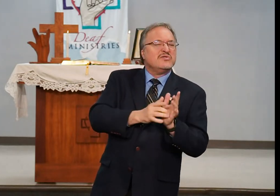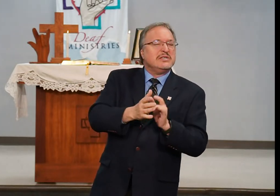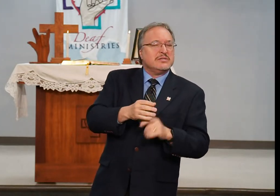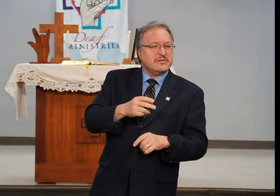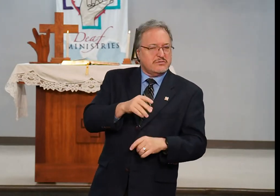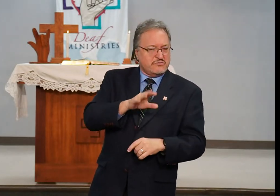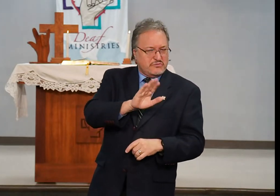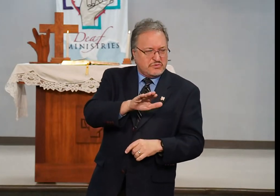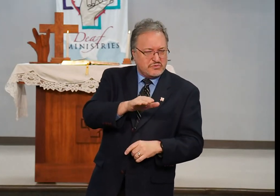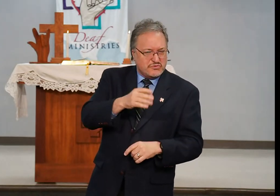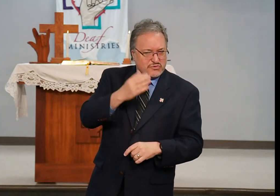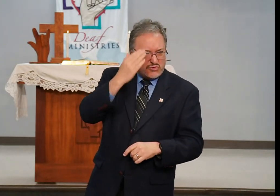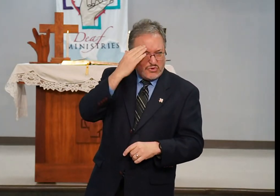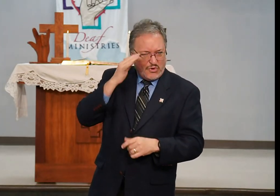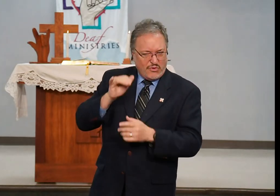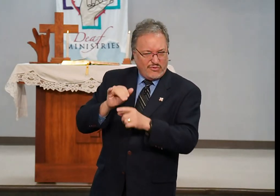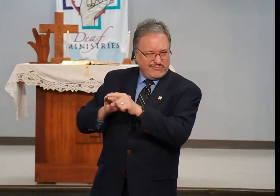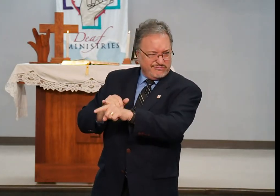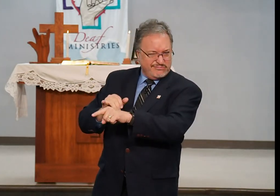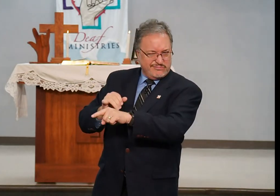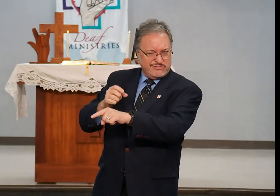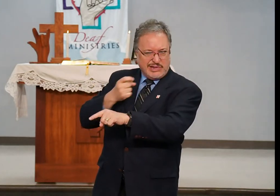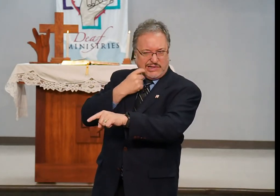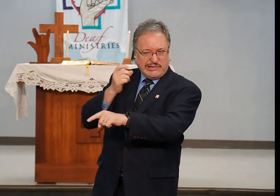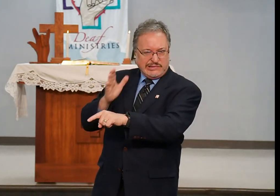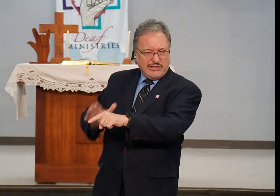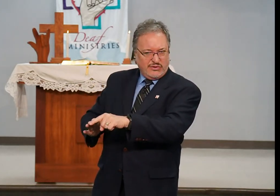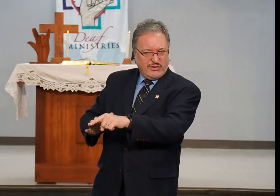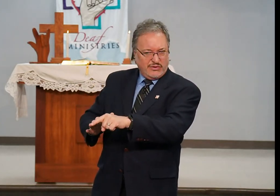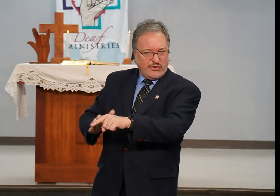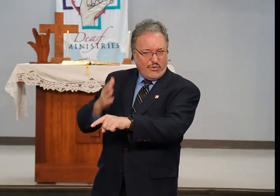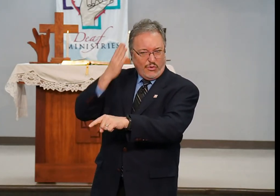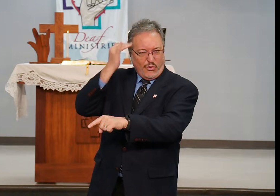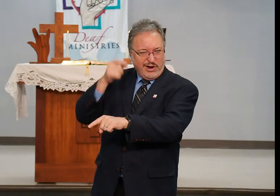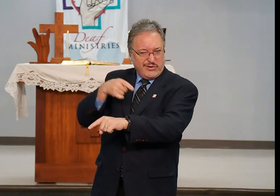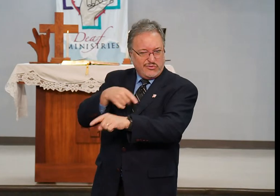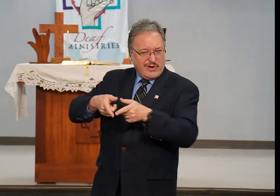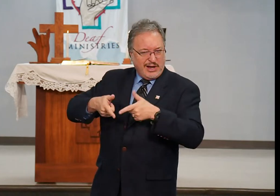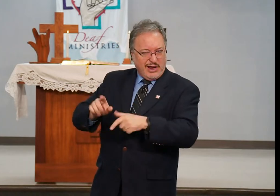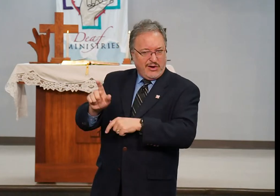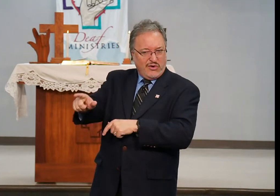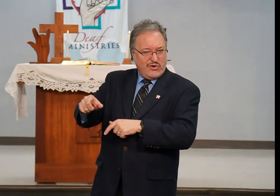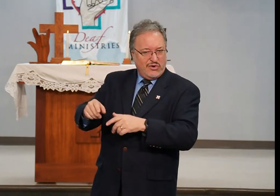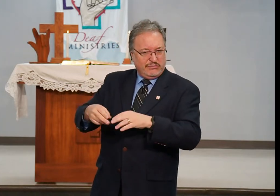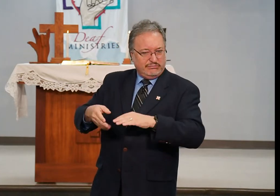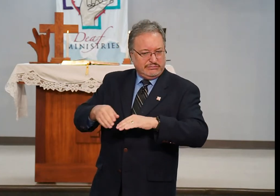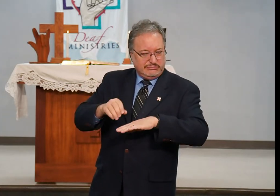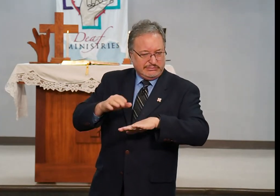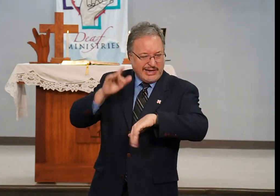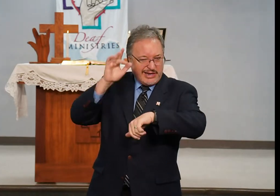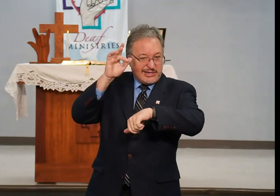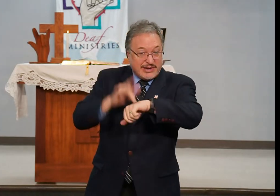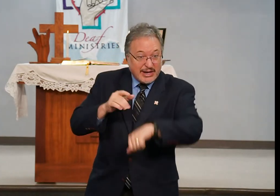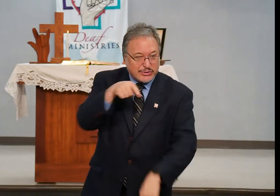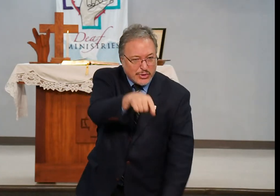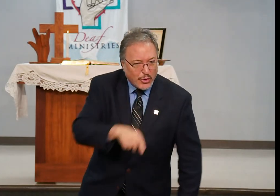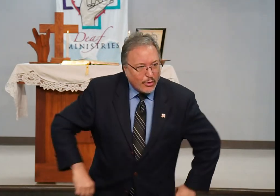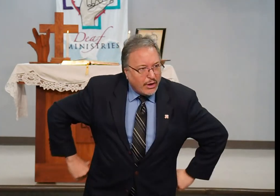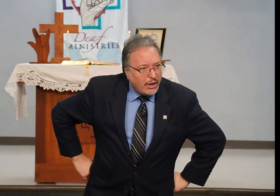And they pulled Jesus aside and were like, okay, do you know who this lady is? She is a sinner. Why would you allow her to